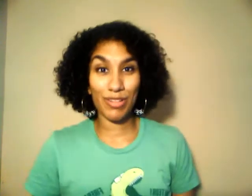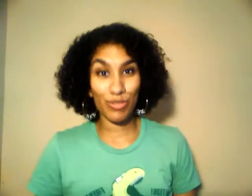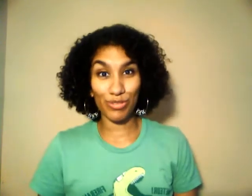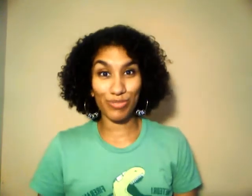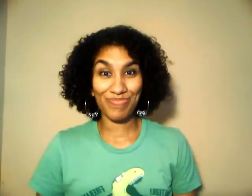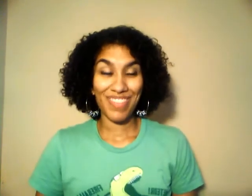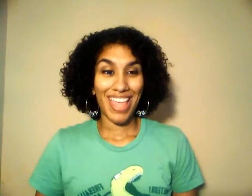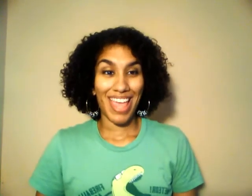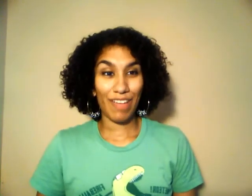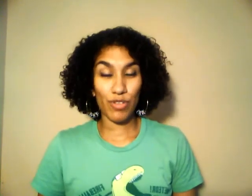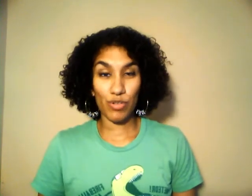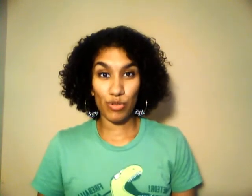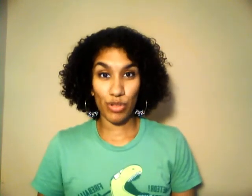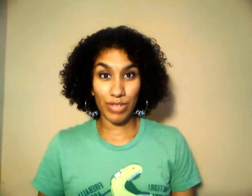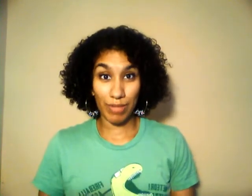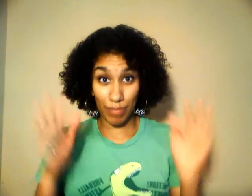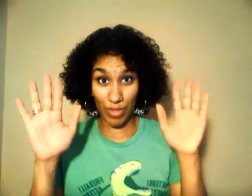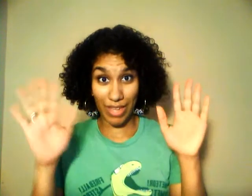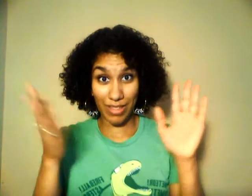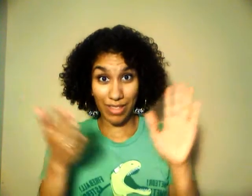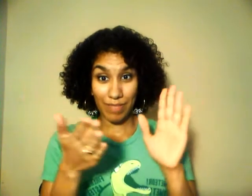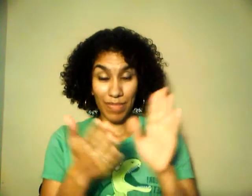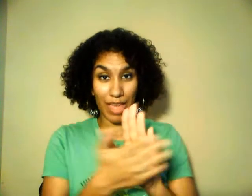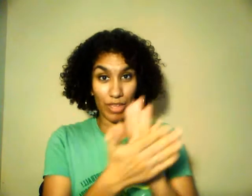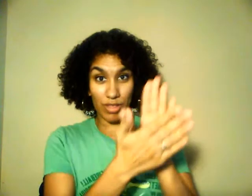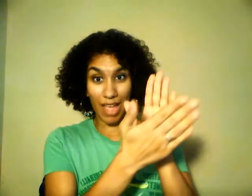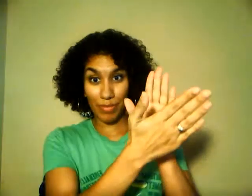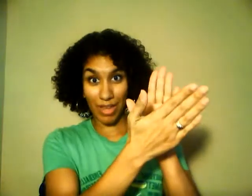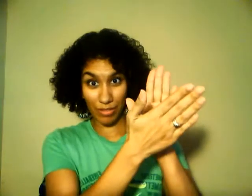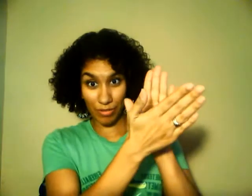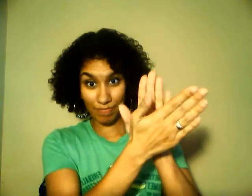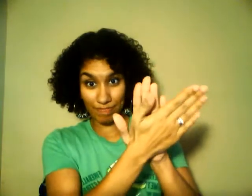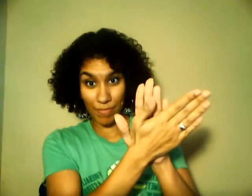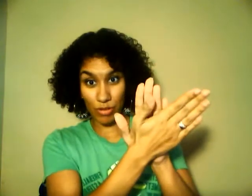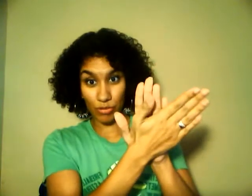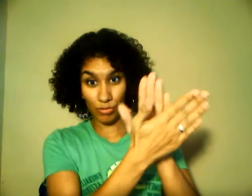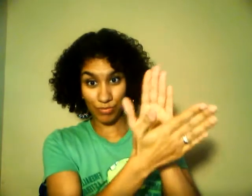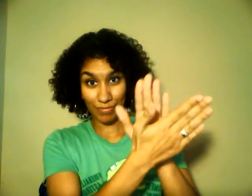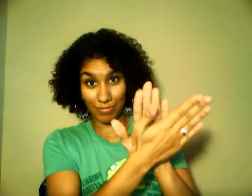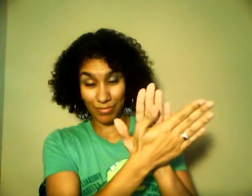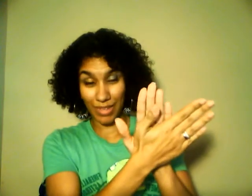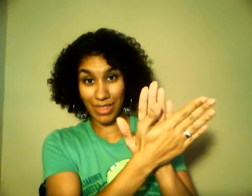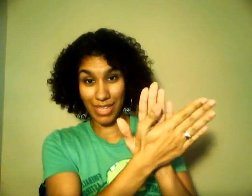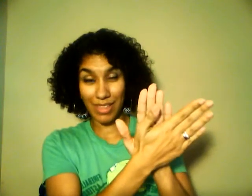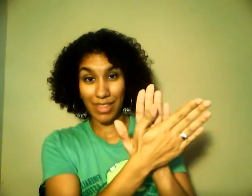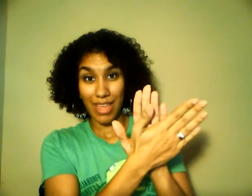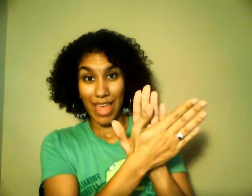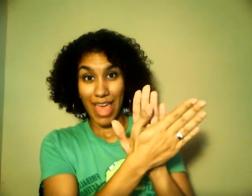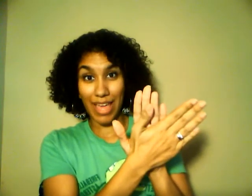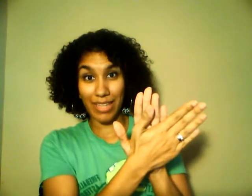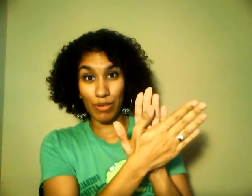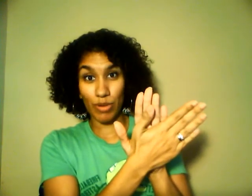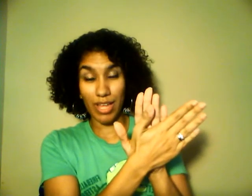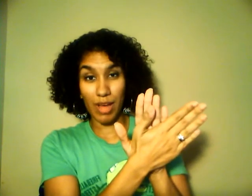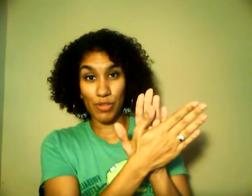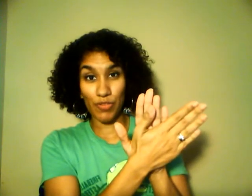school. And for school you take both hands and you just tap them together. School. Like this. And it really comes from